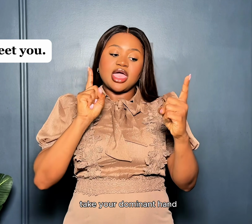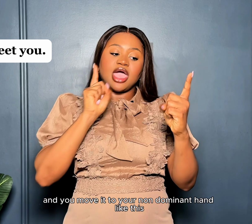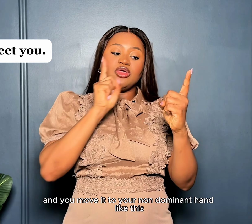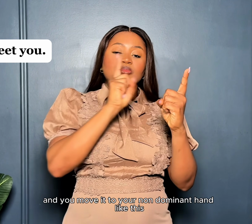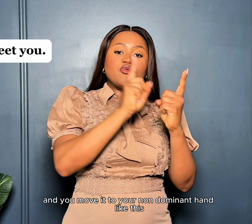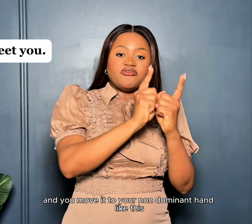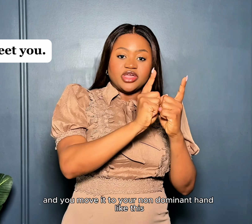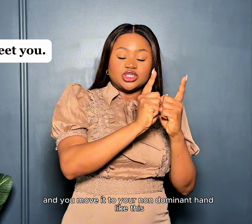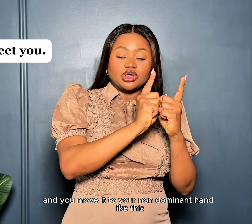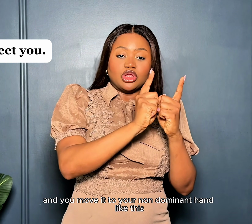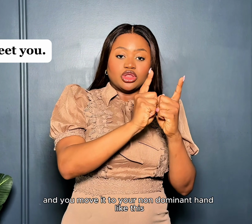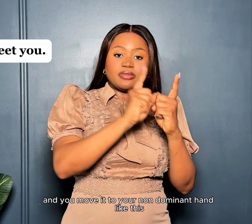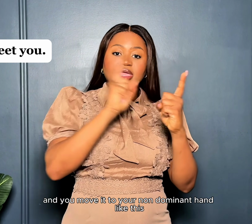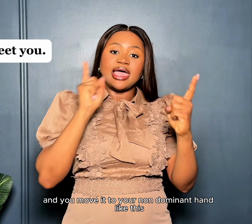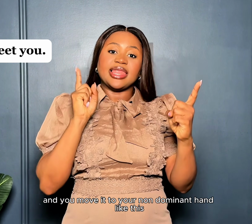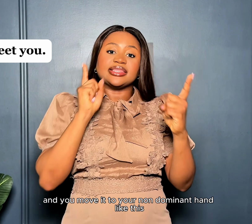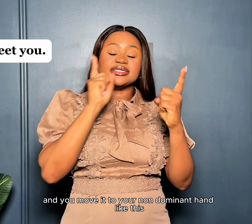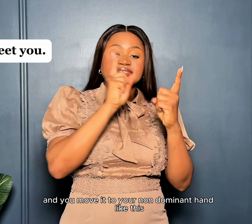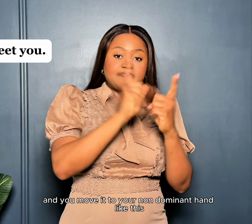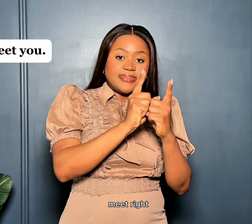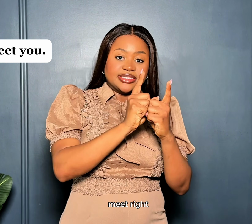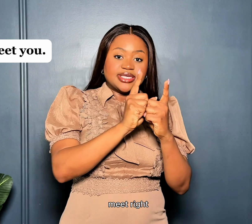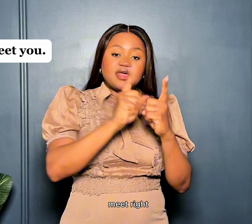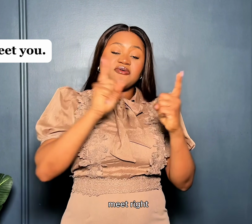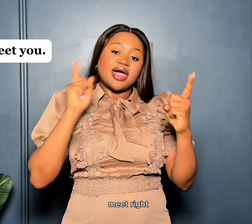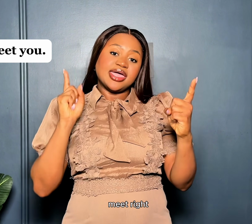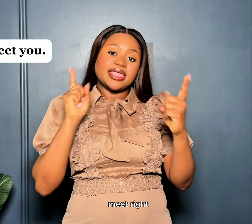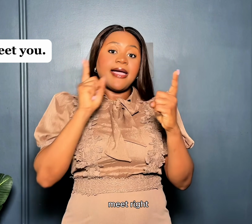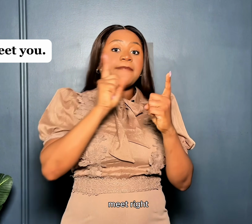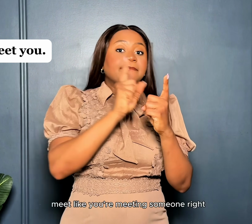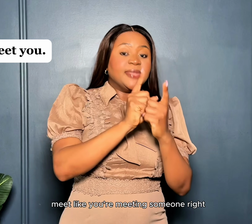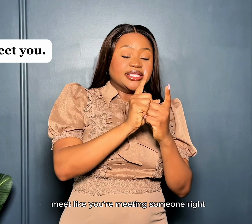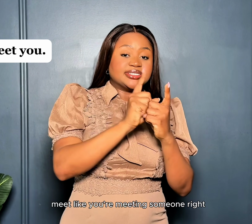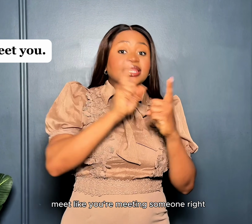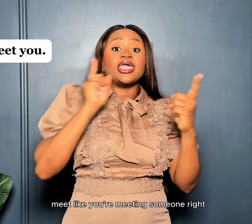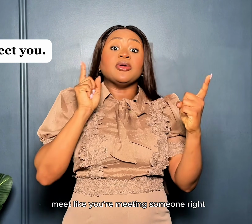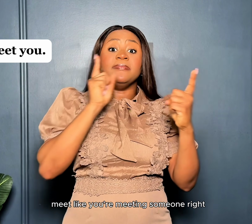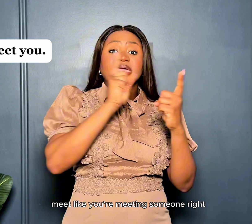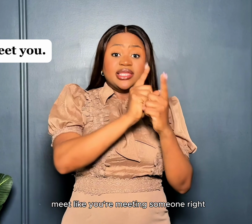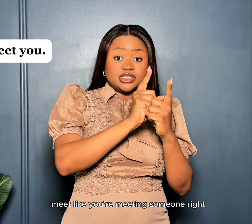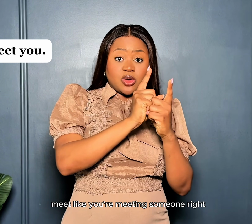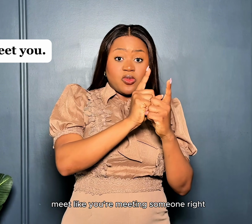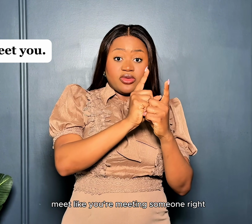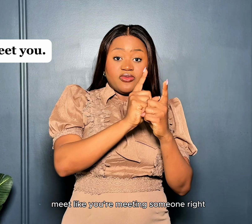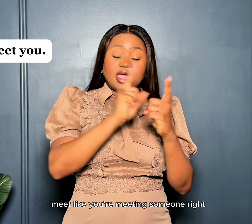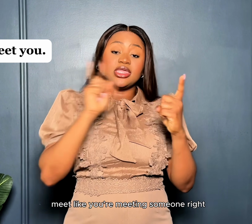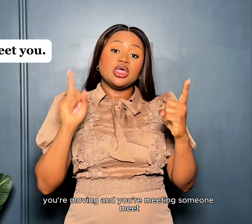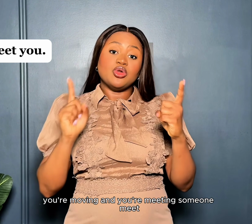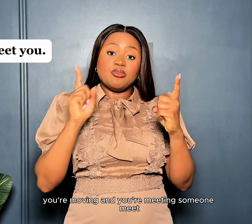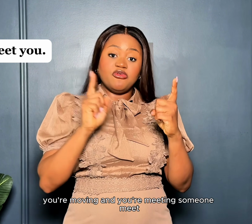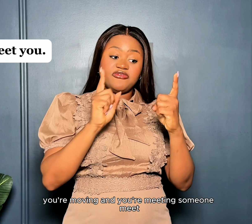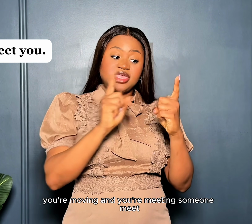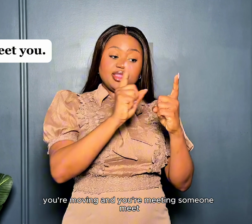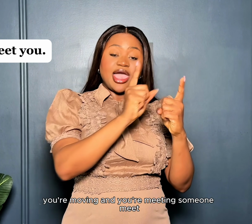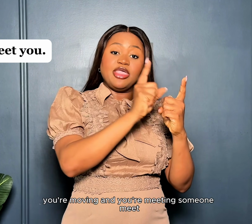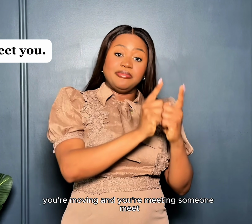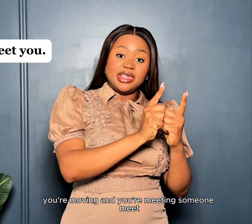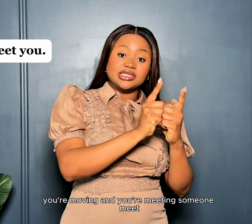and you move it to your non-dominant hand like this. Meet, right? Meet, like you're meeting someone, right? You're moving and you're meeting